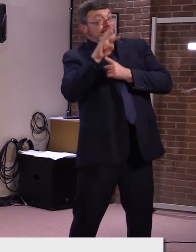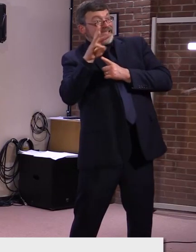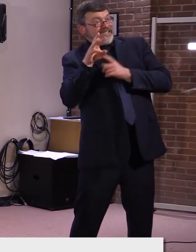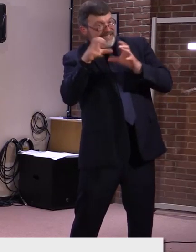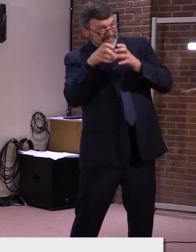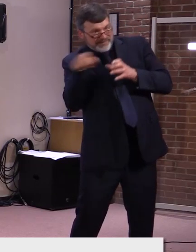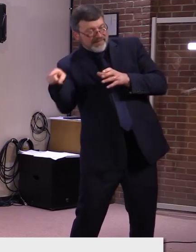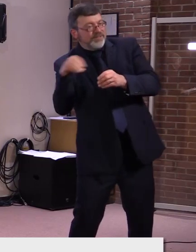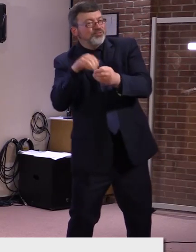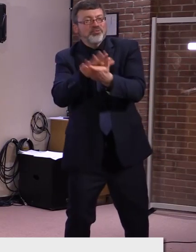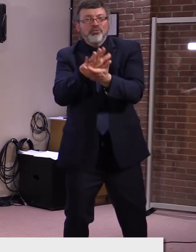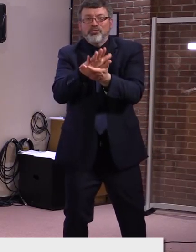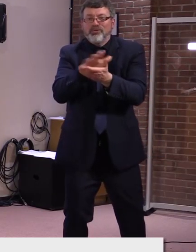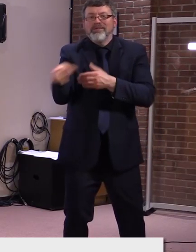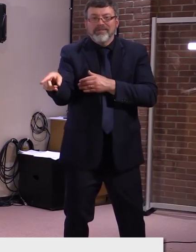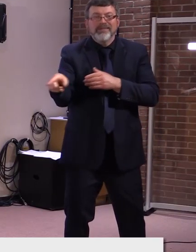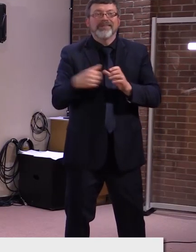at